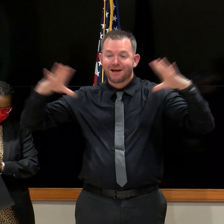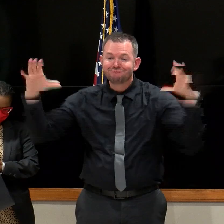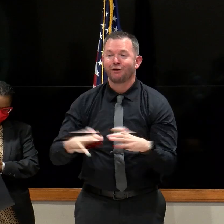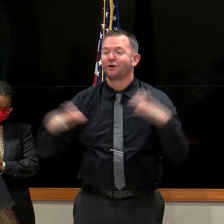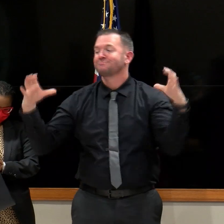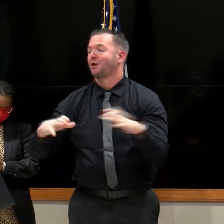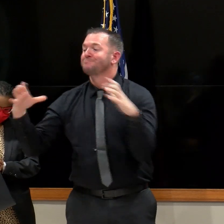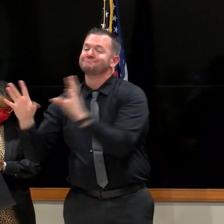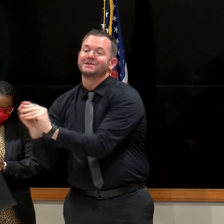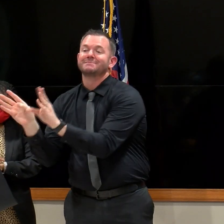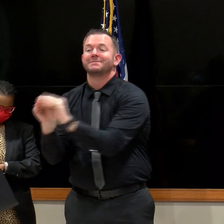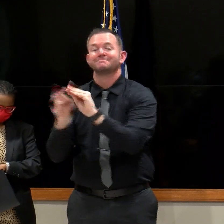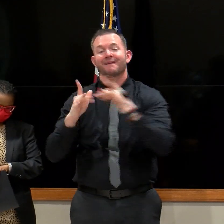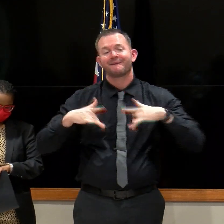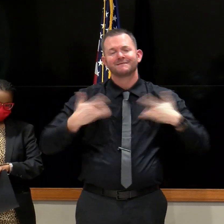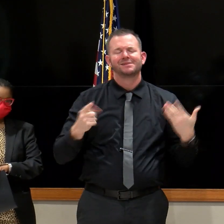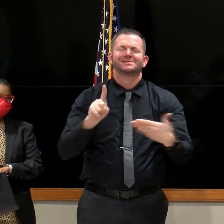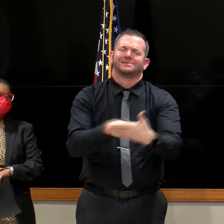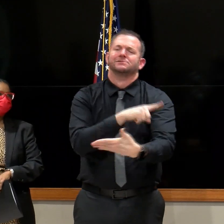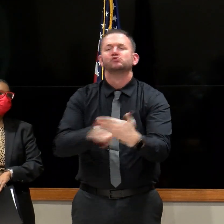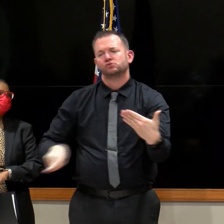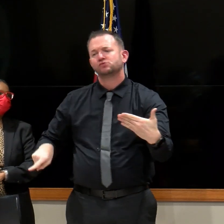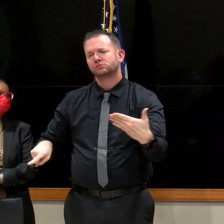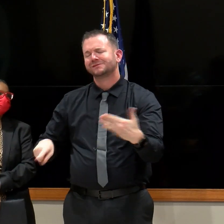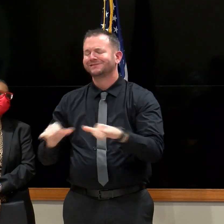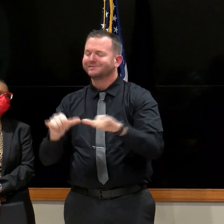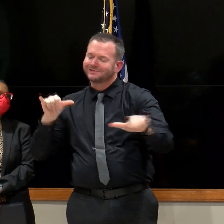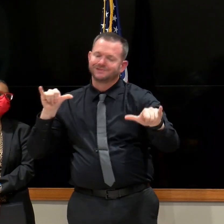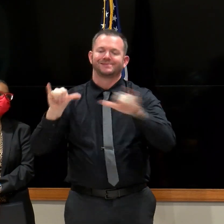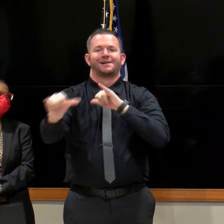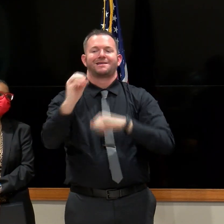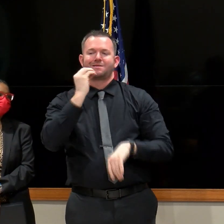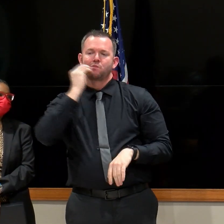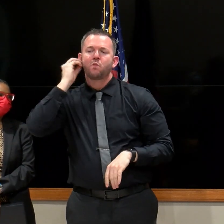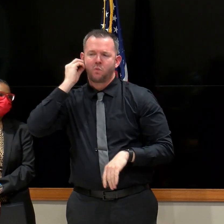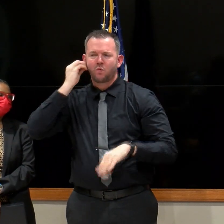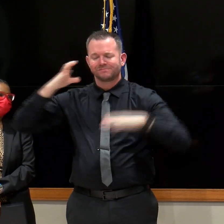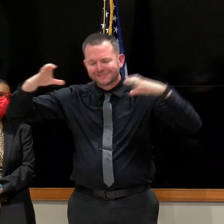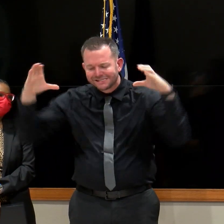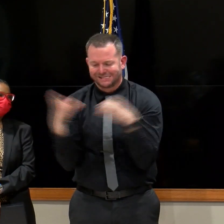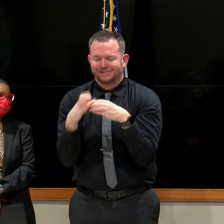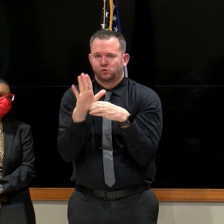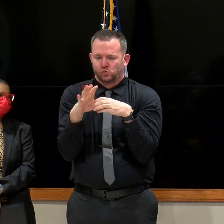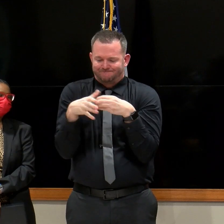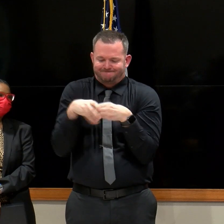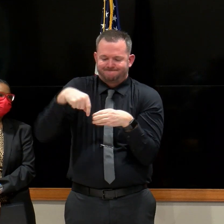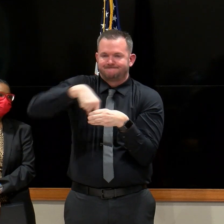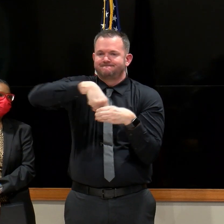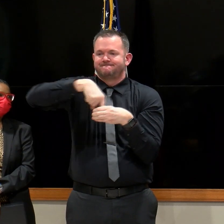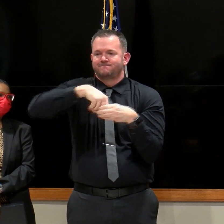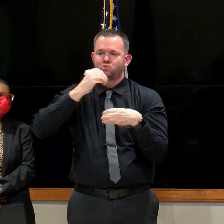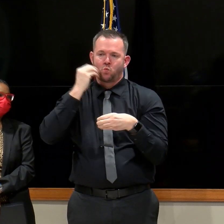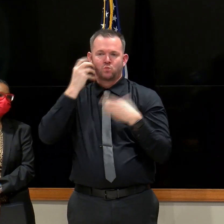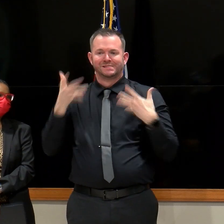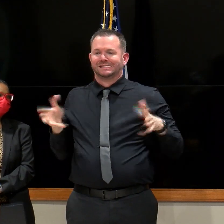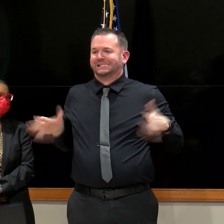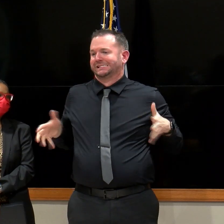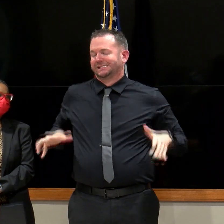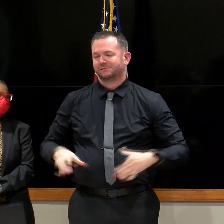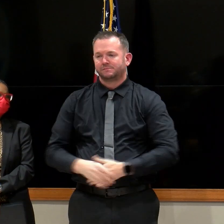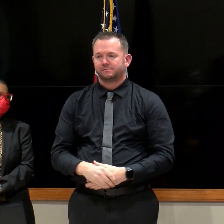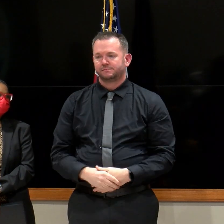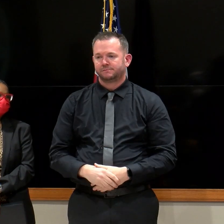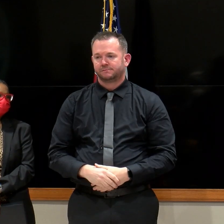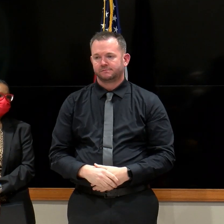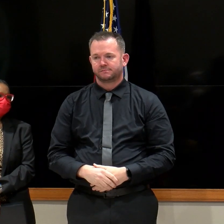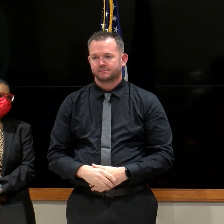events. Please stay at home with your immediate family, and then let's join